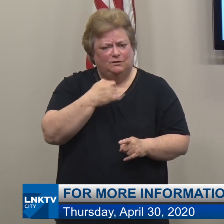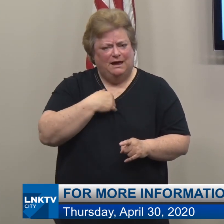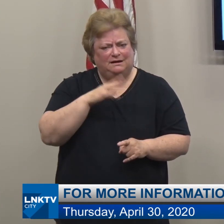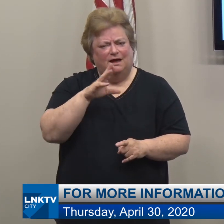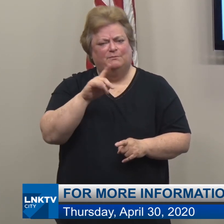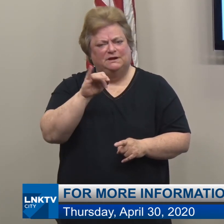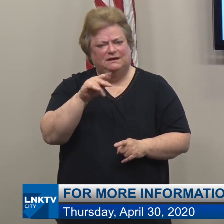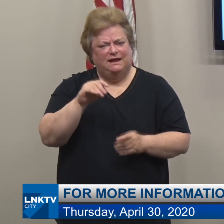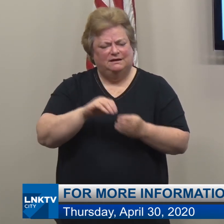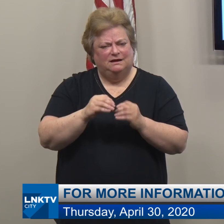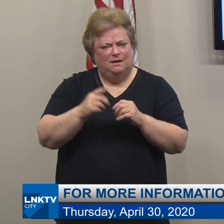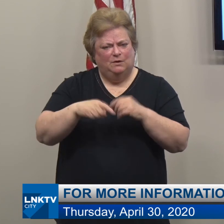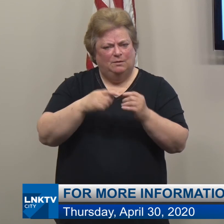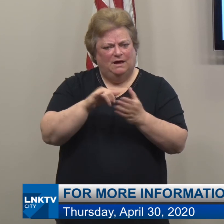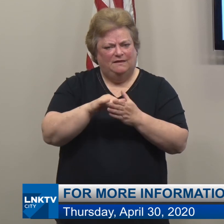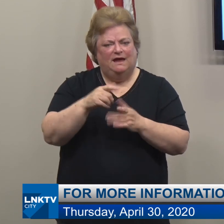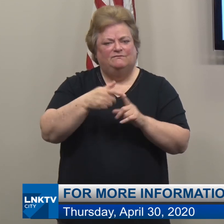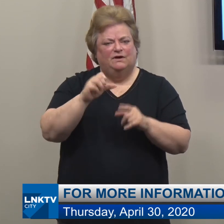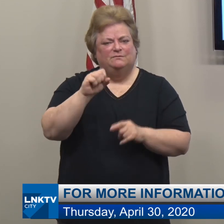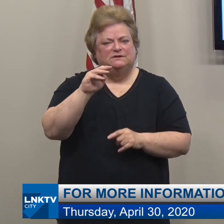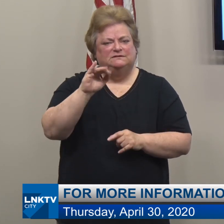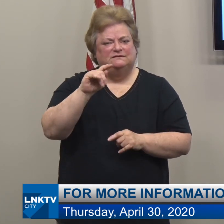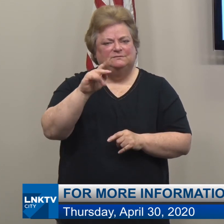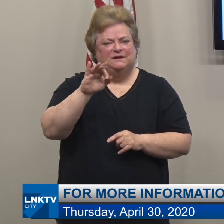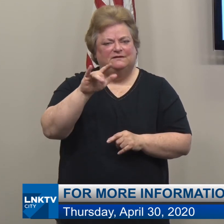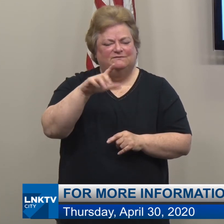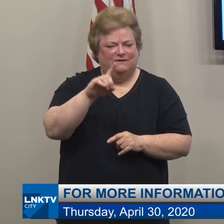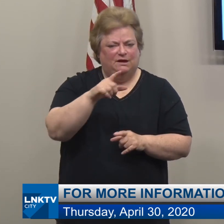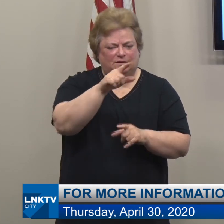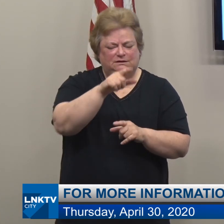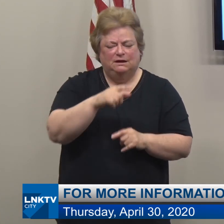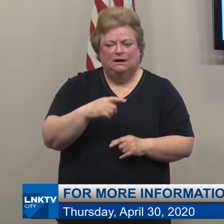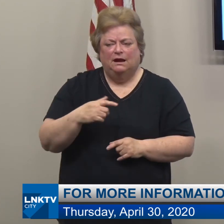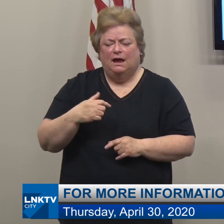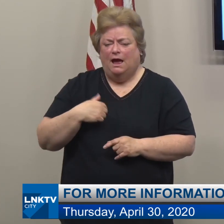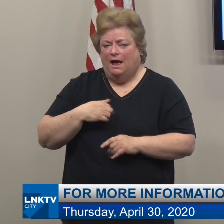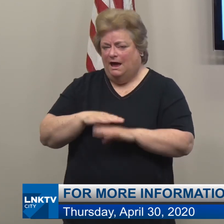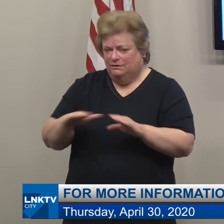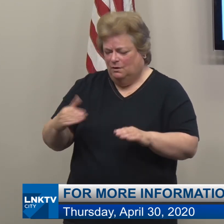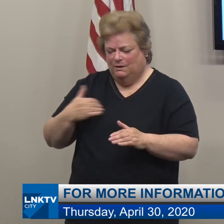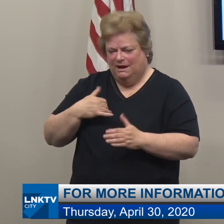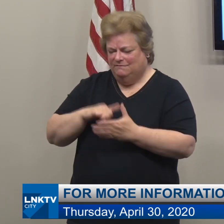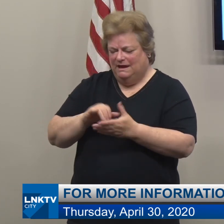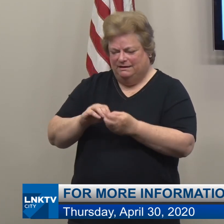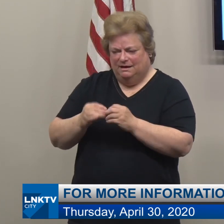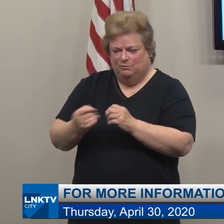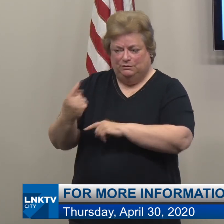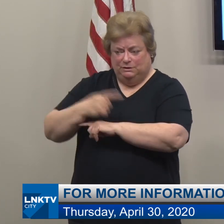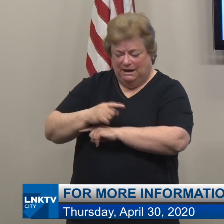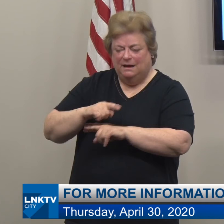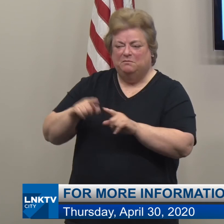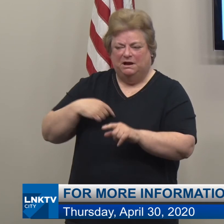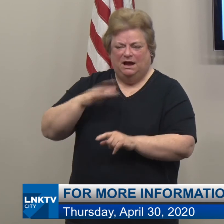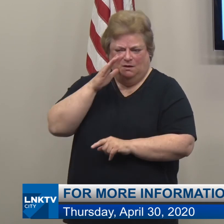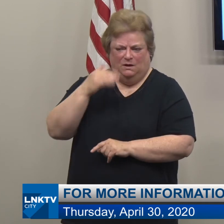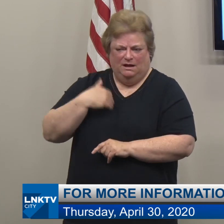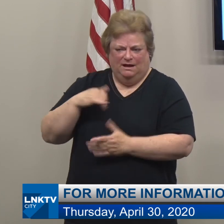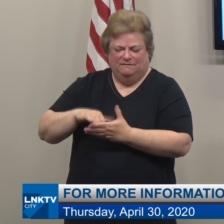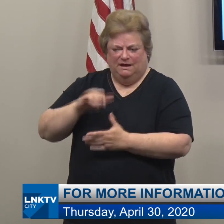on that. You know, Bill, I don't today, but I should tomorrow. We have